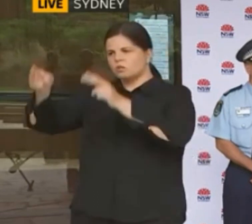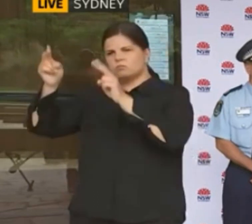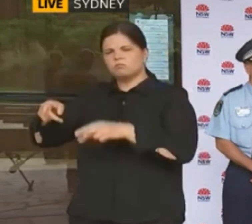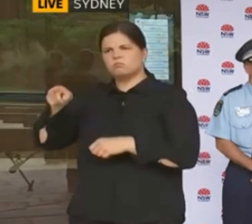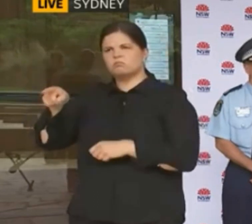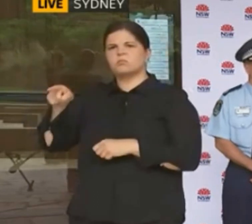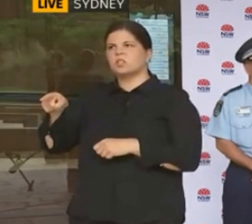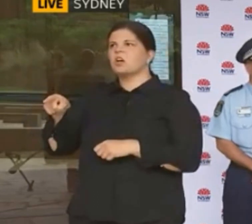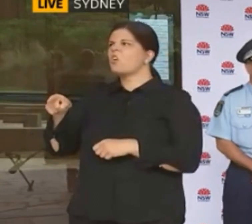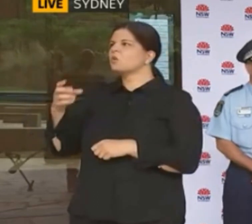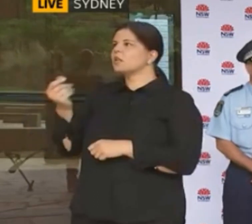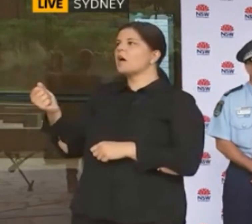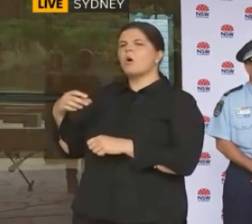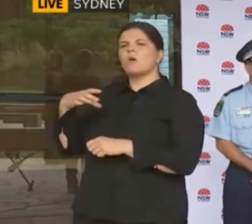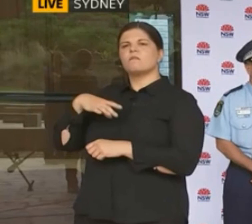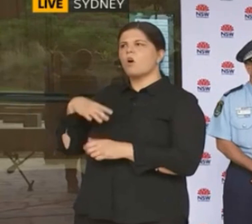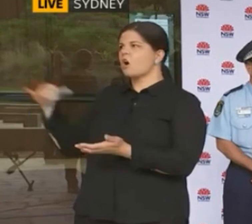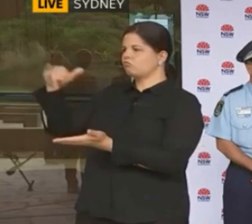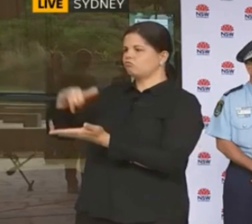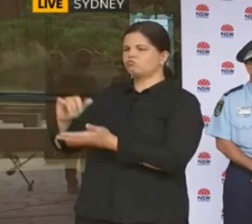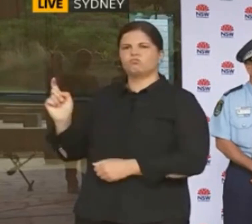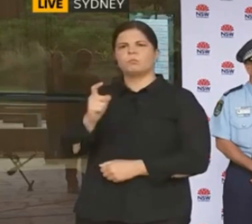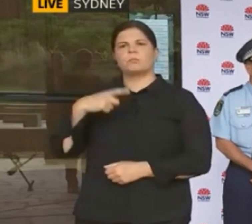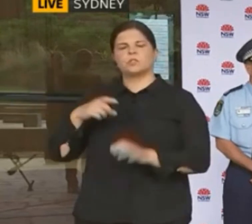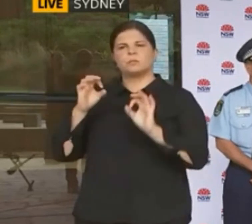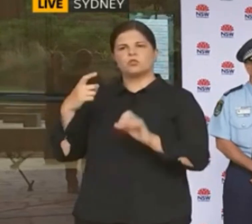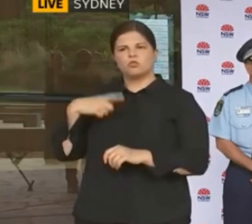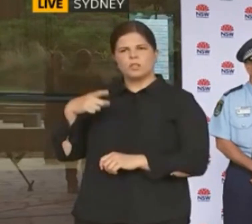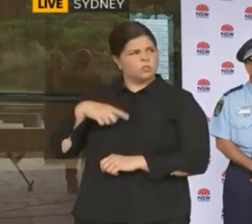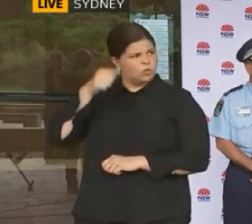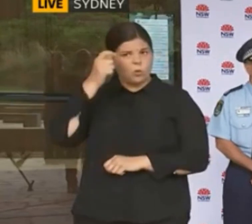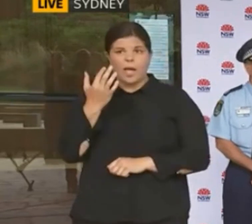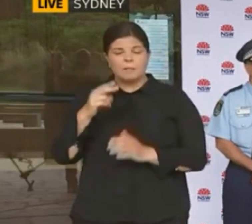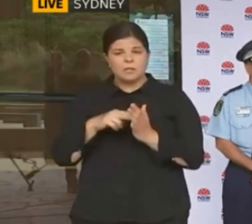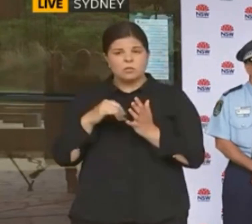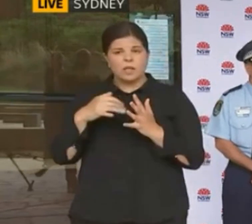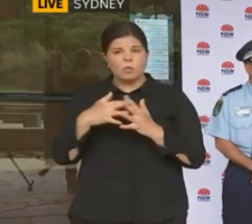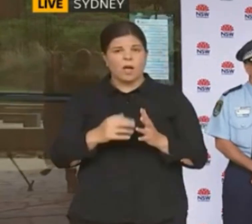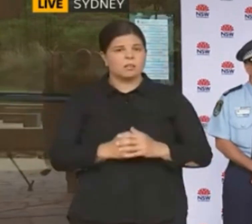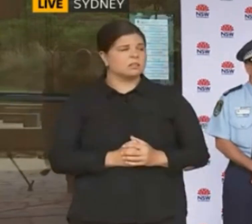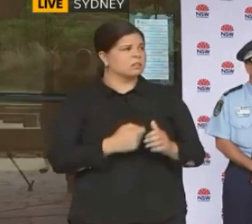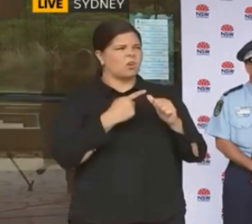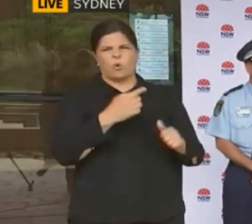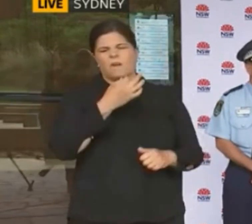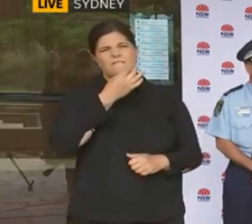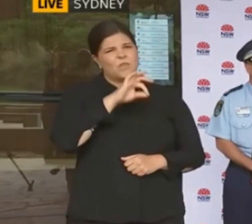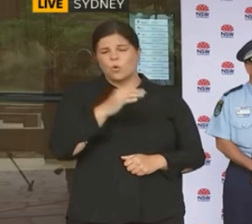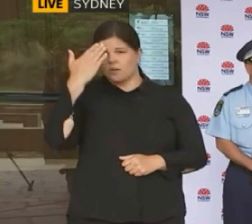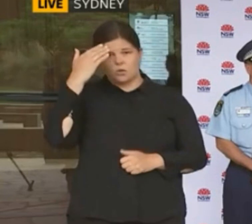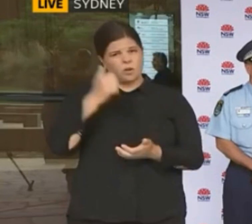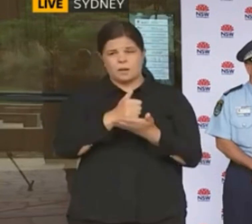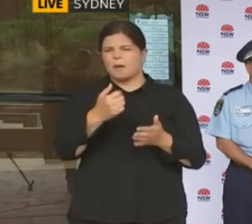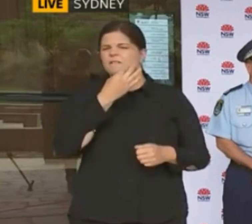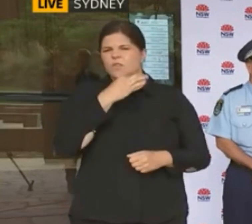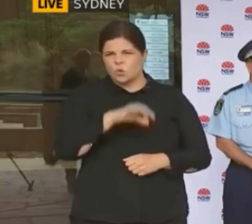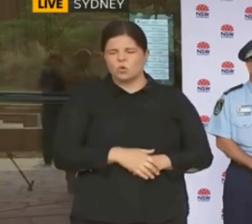have that data to hand. If you'd like to put in that request around hotel exemptions, it is a very, very small number, and as I